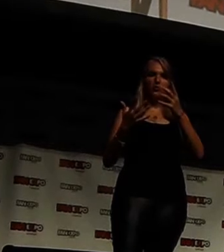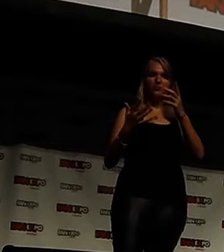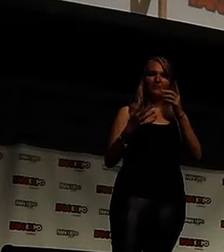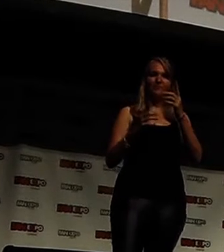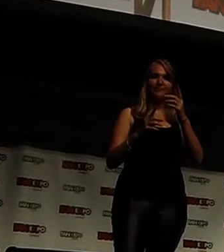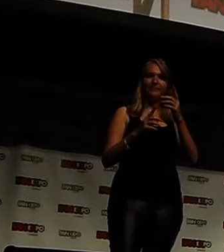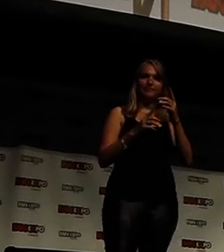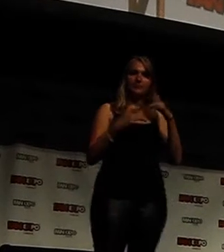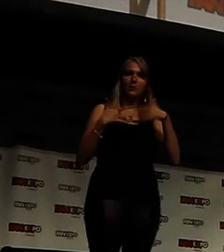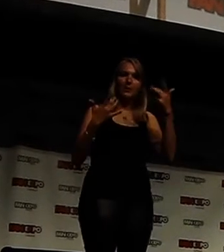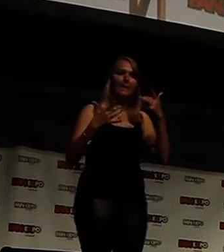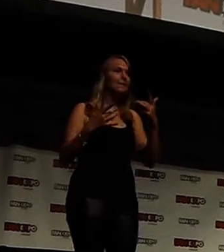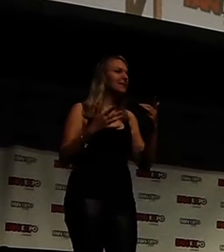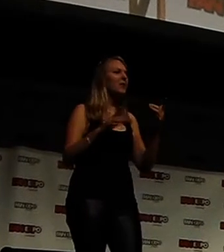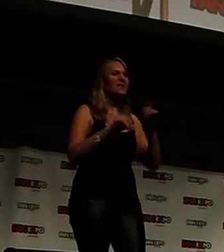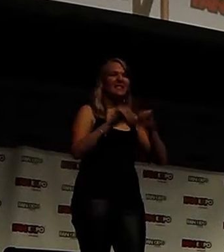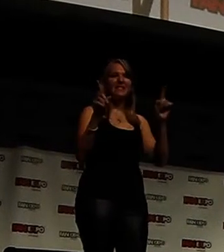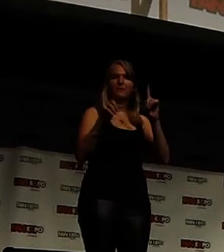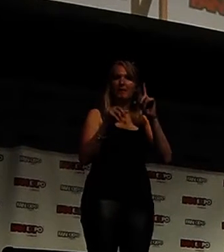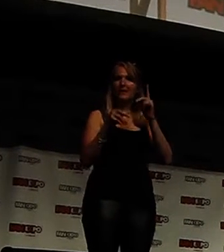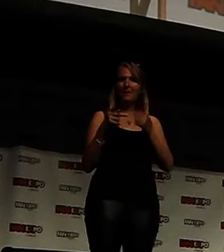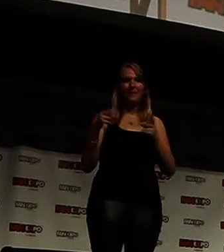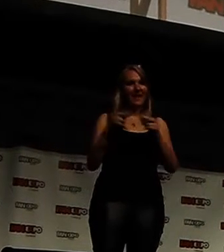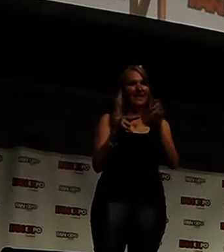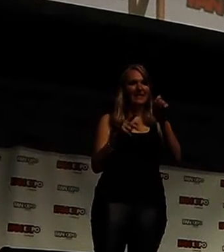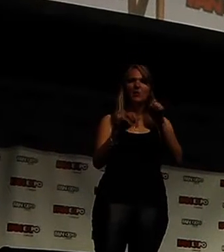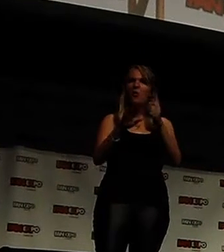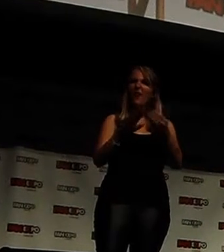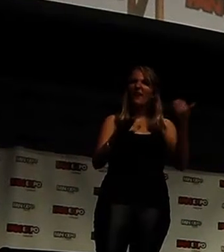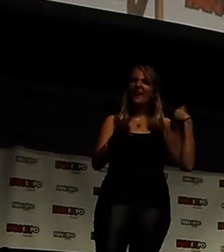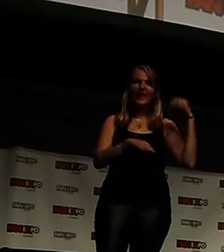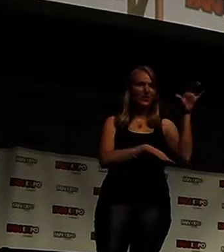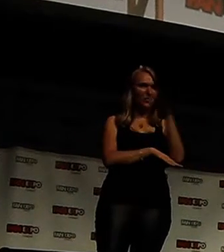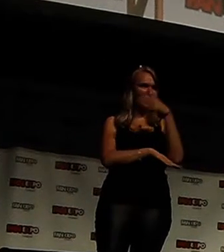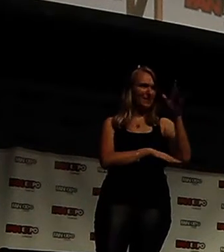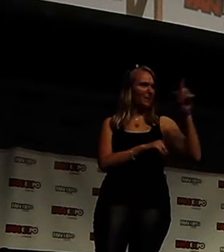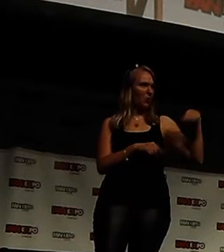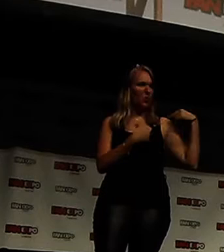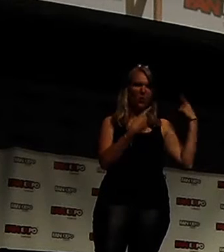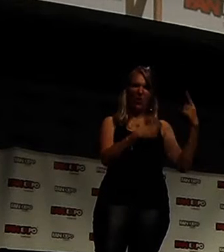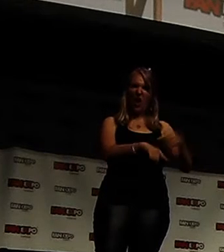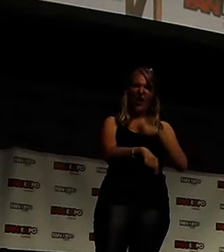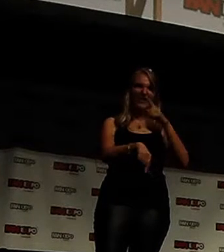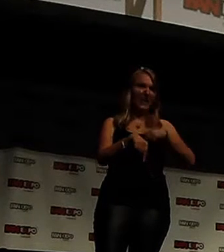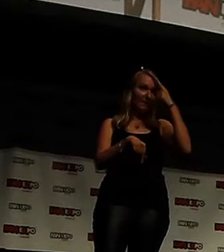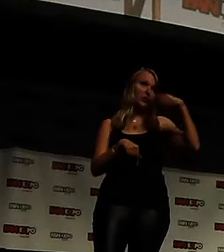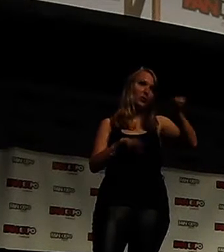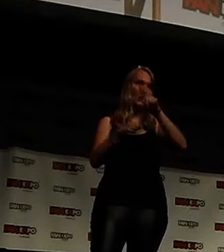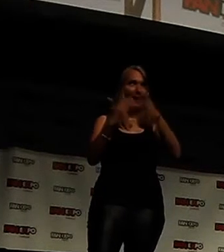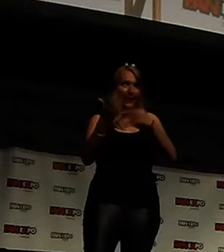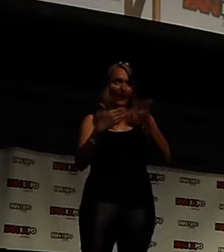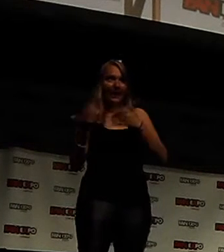place to when we last saw her. Oh my goodness, it's last Christmas, wasn't it? It's been quite a while for you guys.